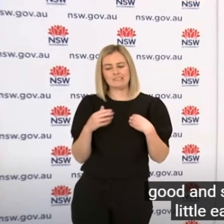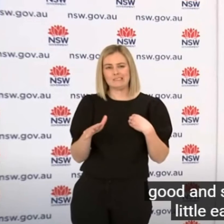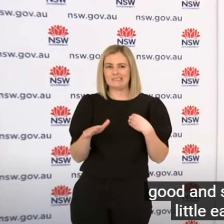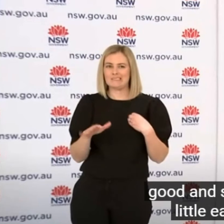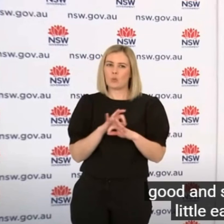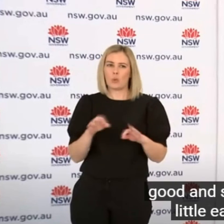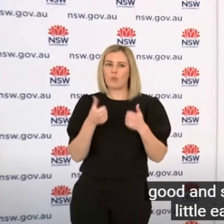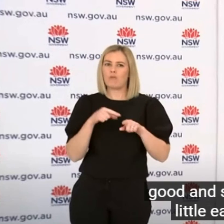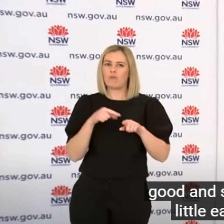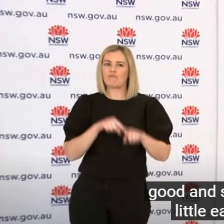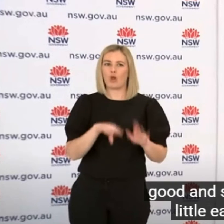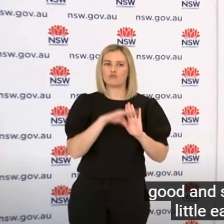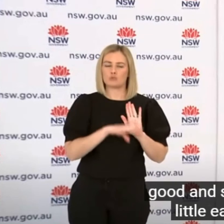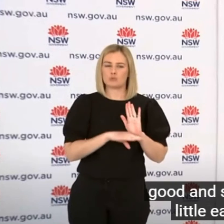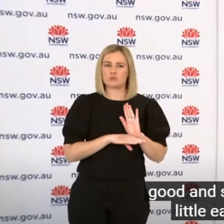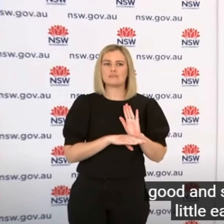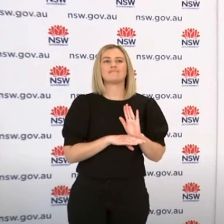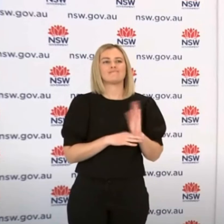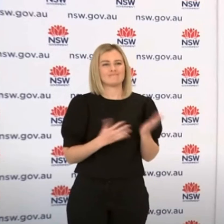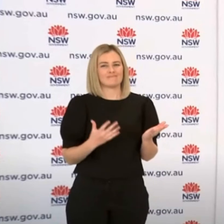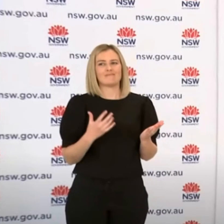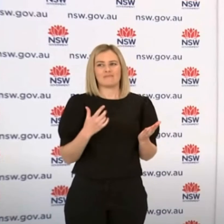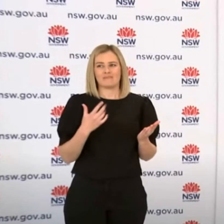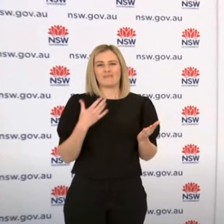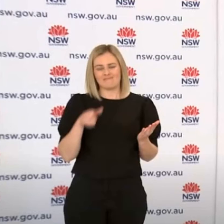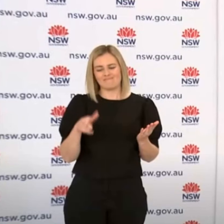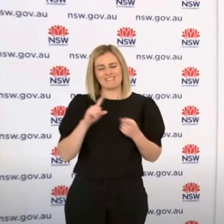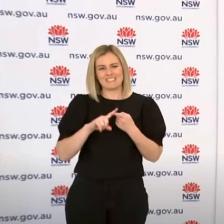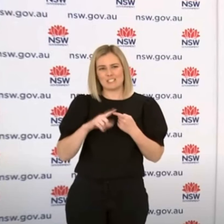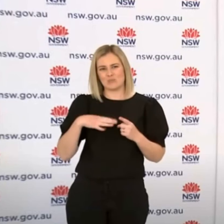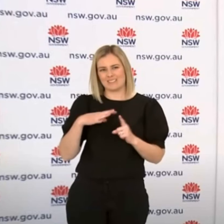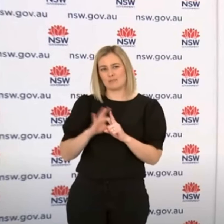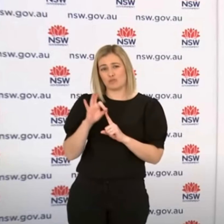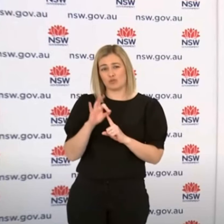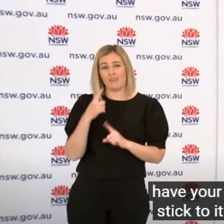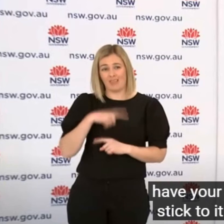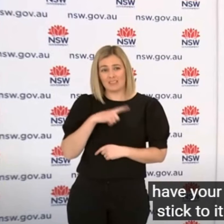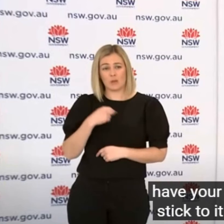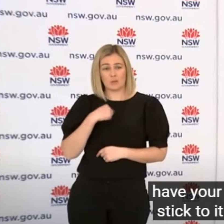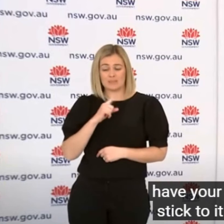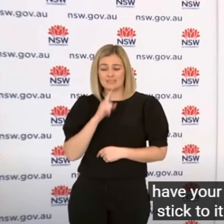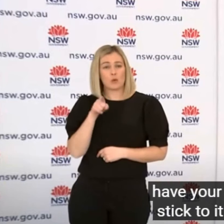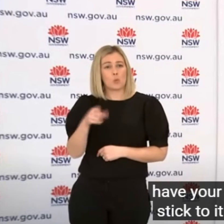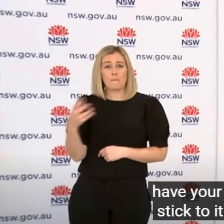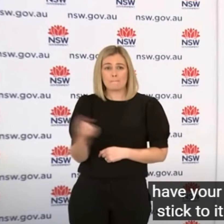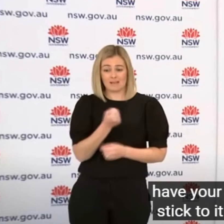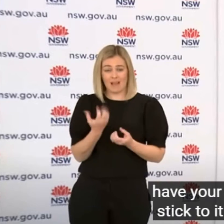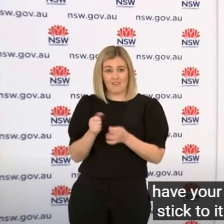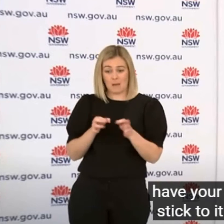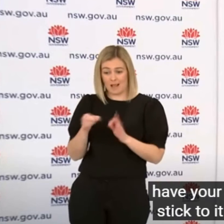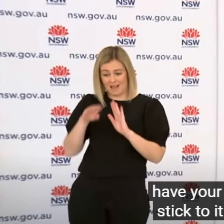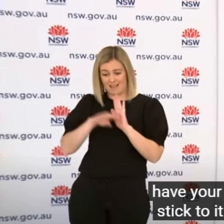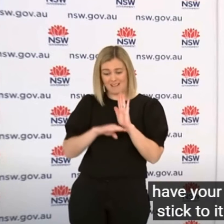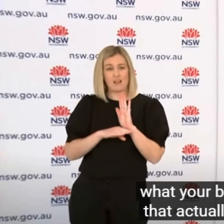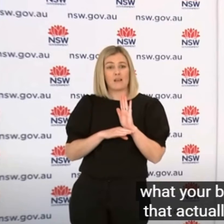little earlier, you need to actually have your COVID safe plan and stick to it, because you don't want your business to be the one that actually gets